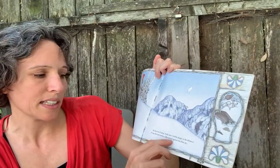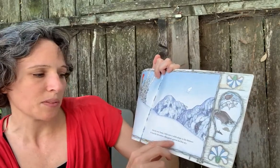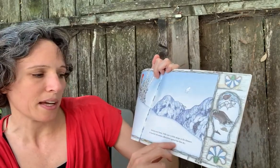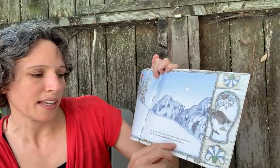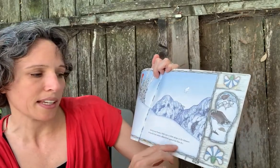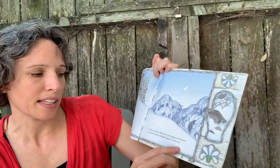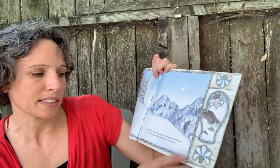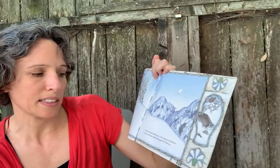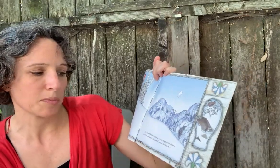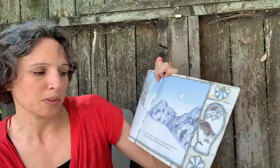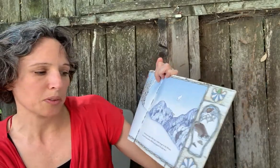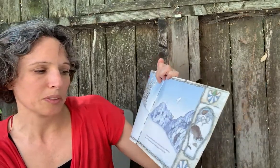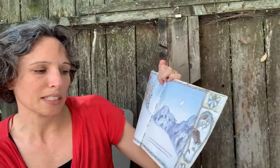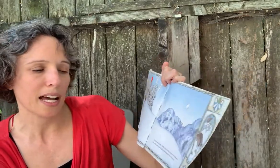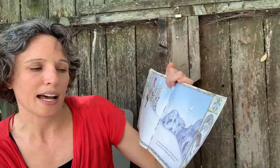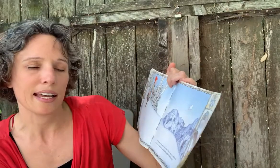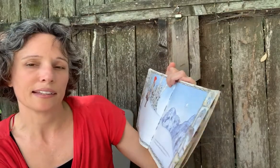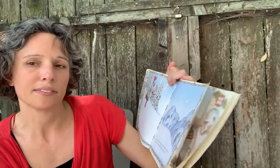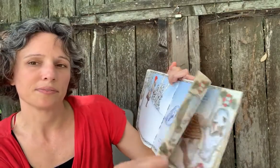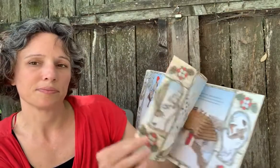silhouette against the blue sky.